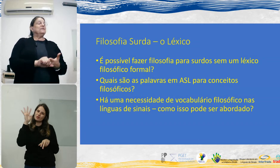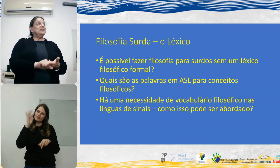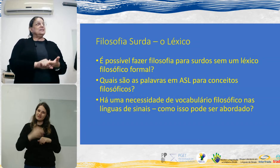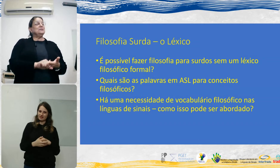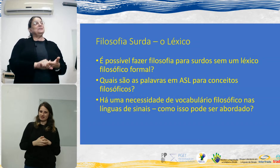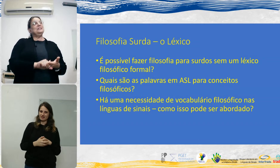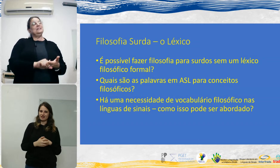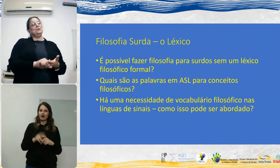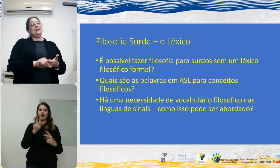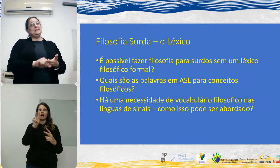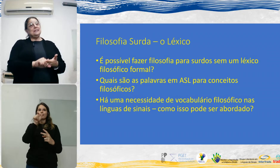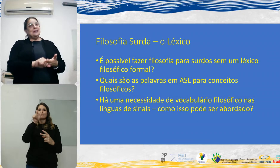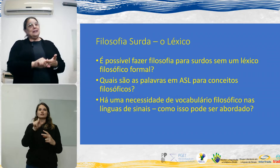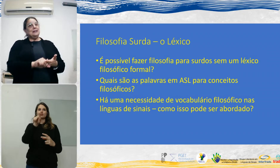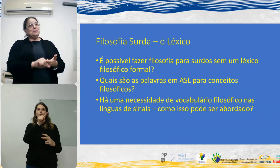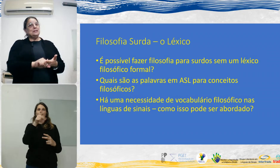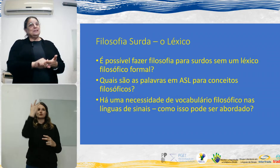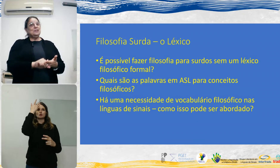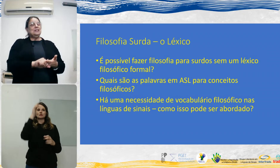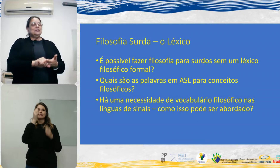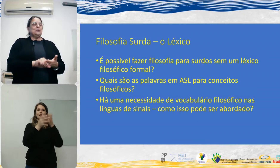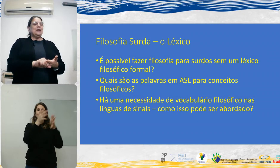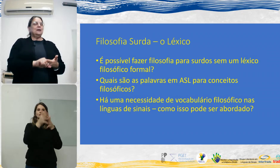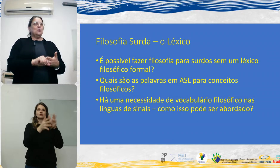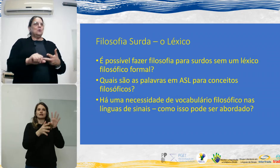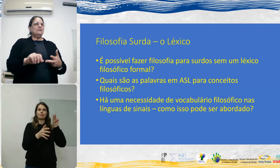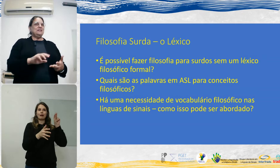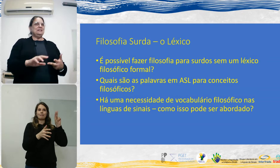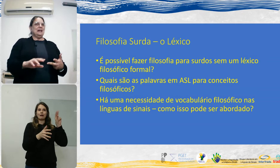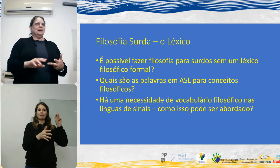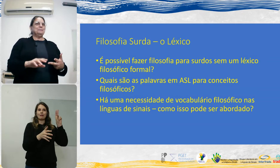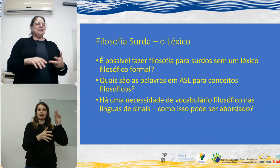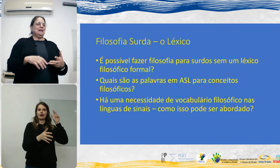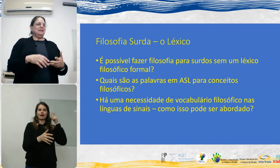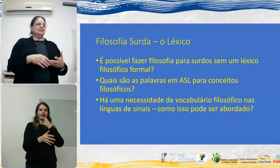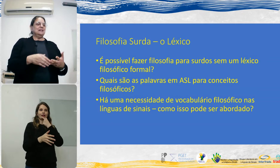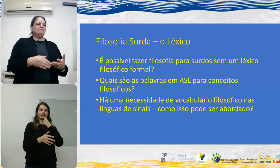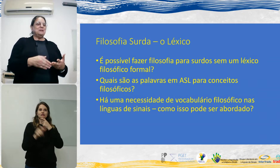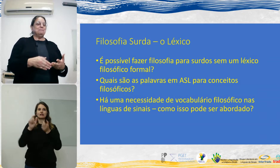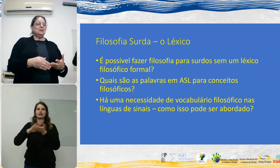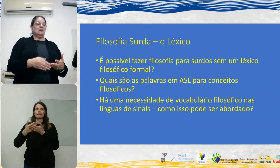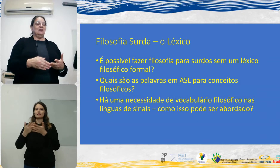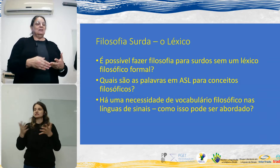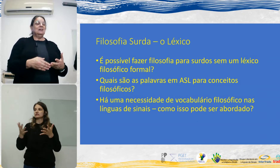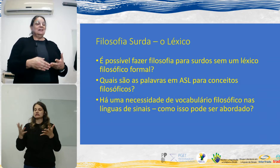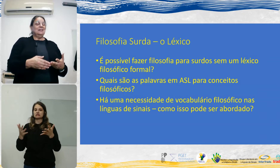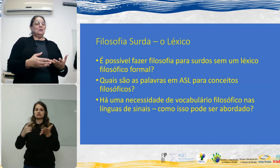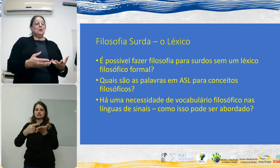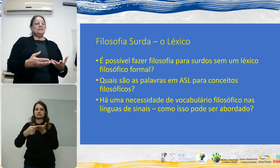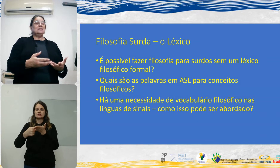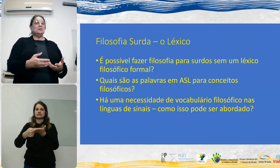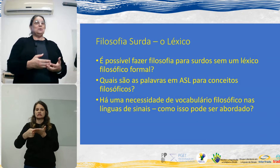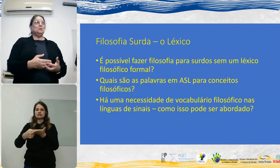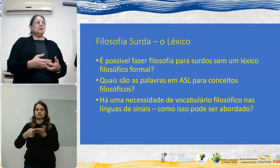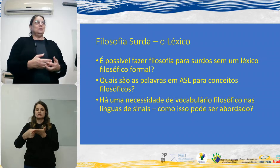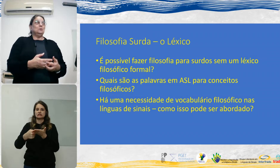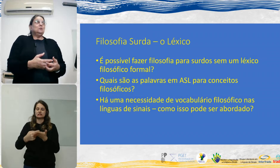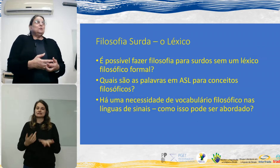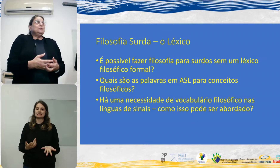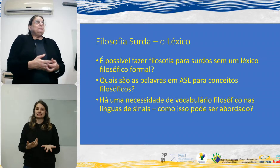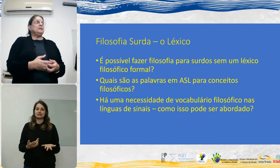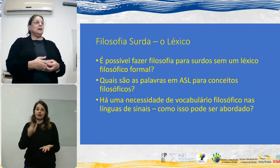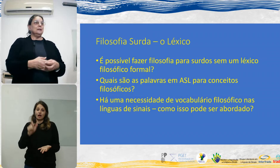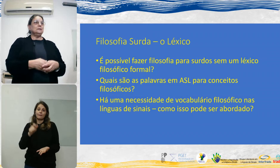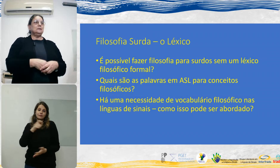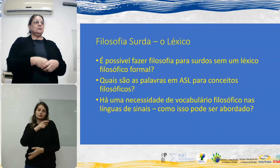the professors didn't know any sign language. So we had all of these gaps, and then deaf people are the ones who